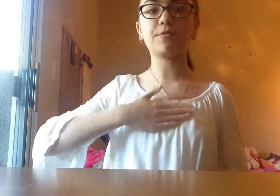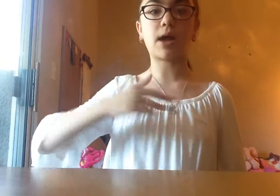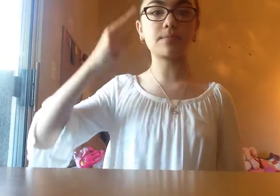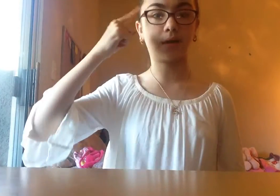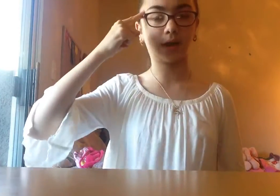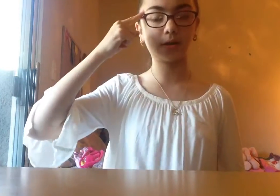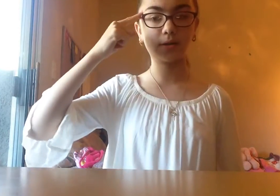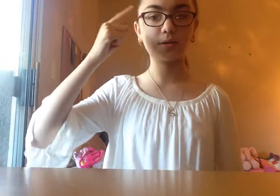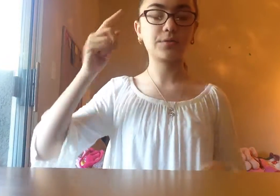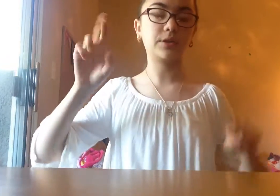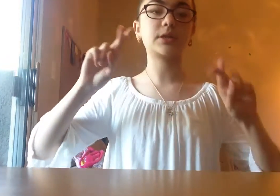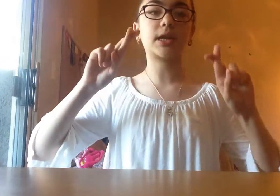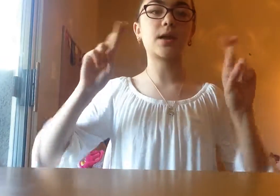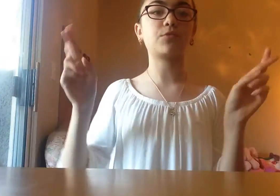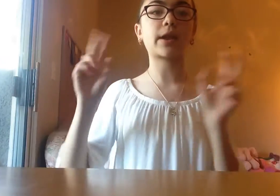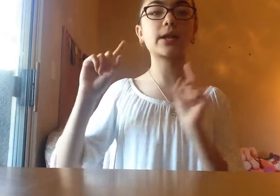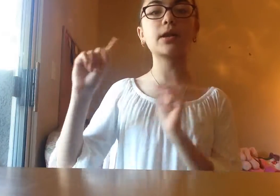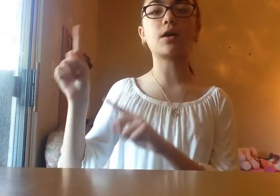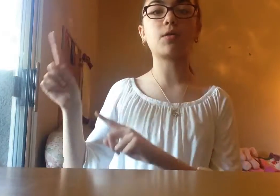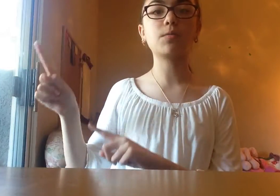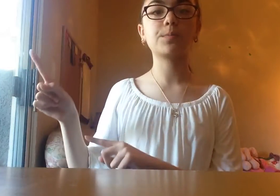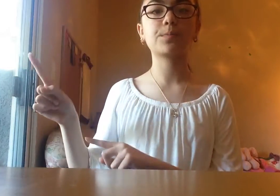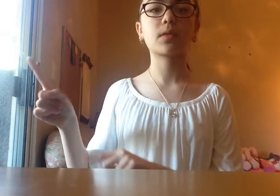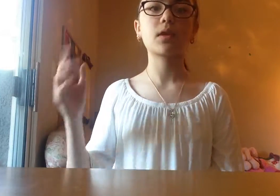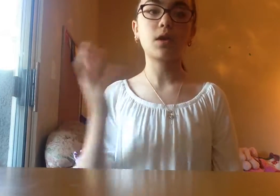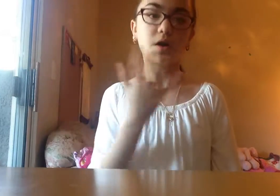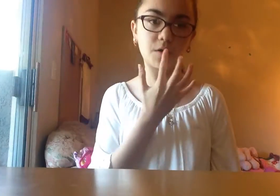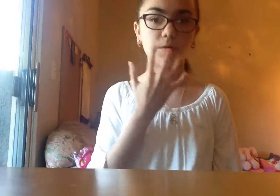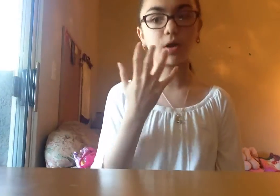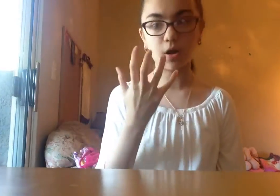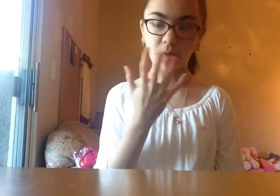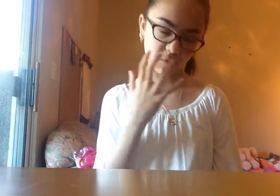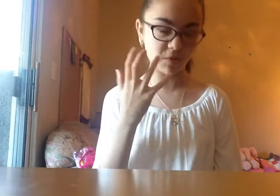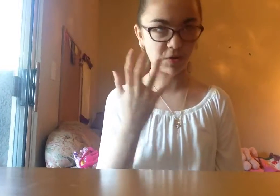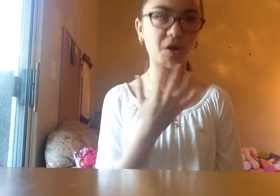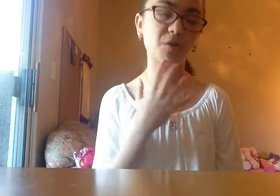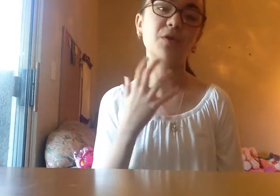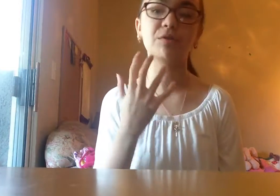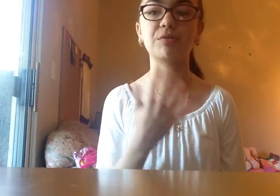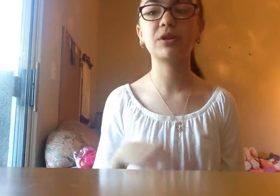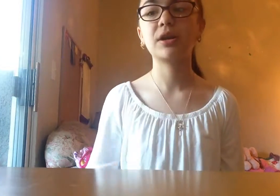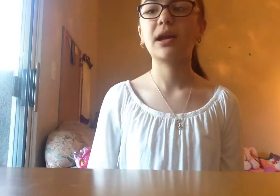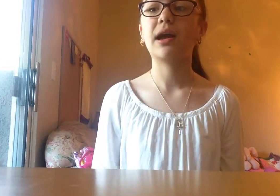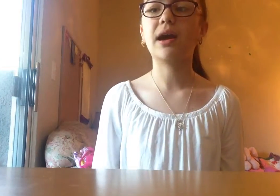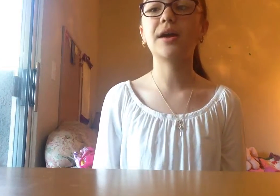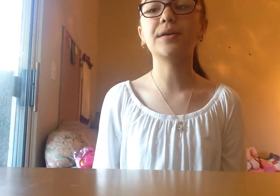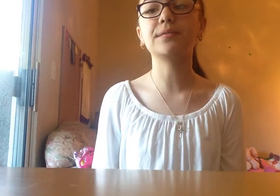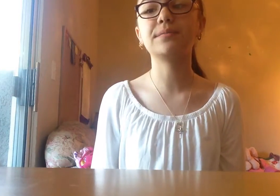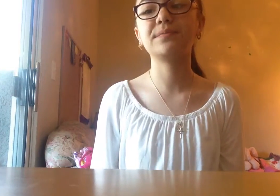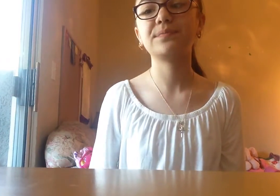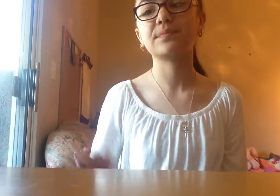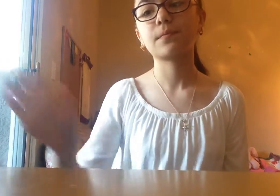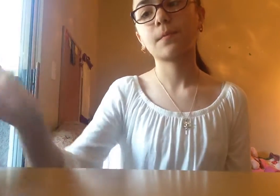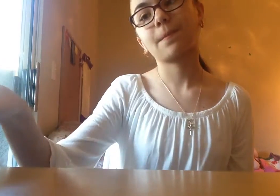my mind. And you say, I'm ready to go. Oh, oh, oh, oh, oh, oh.